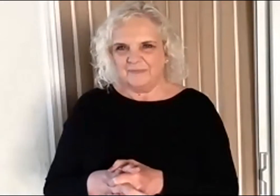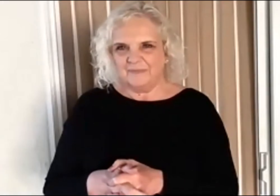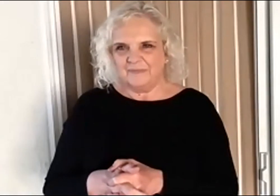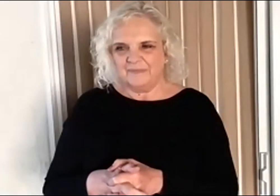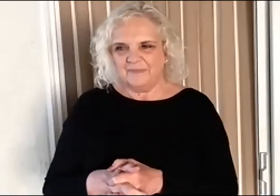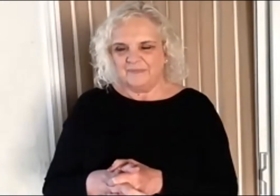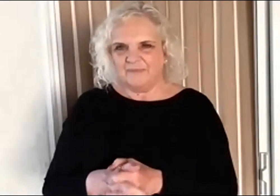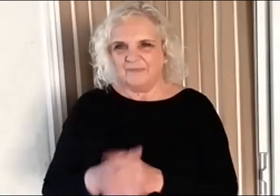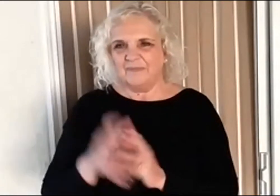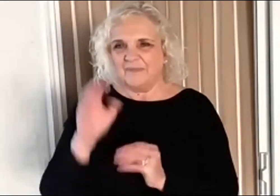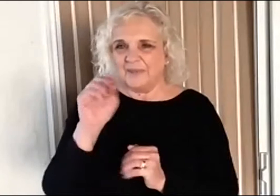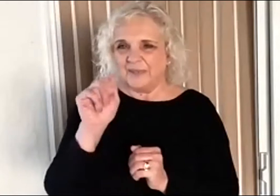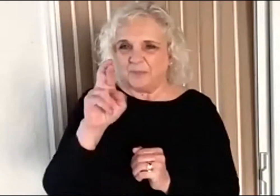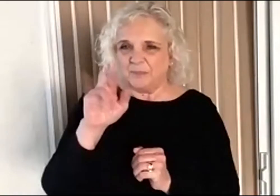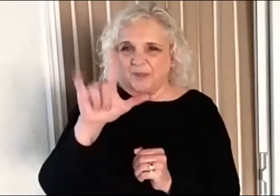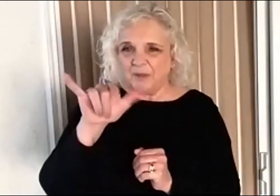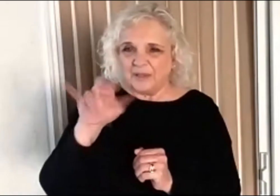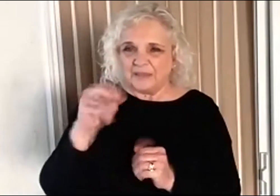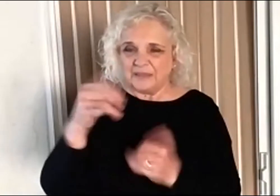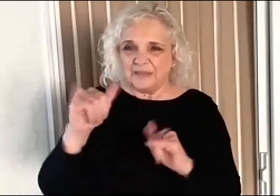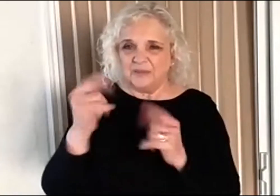So is Marilyn still trying to connect, Kimberly?